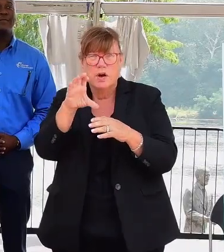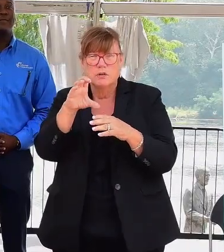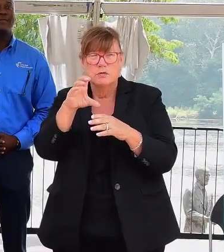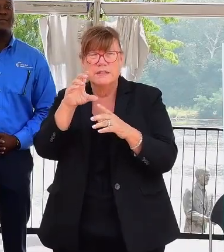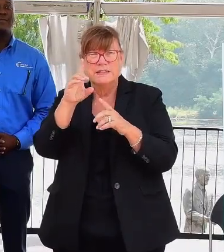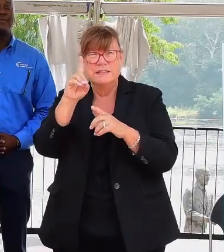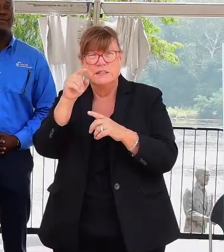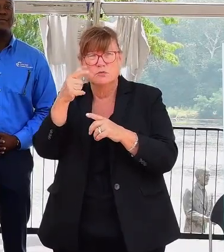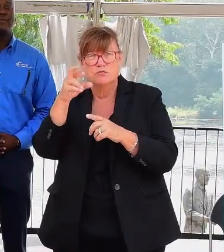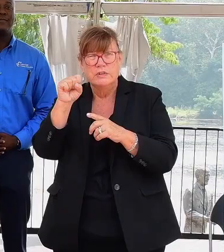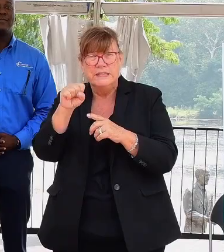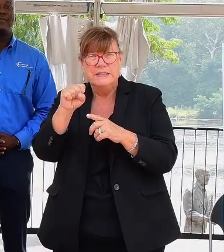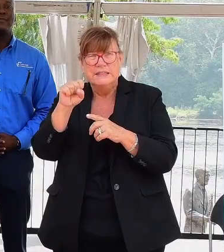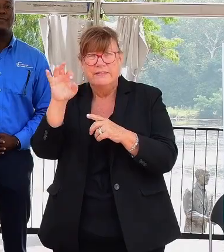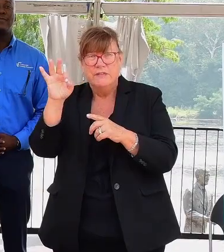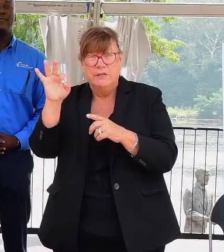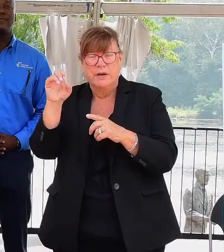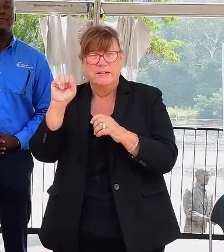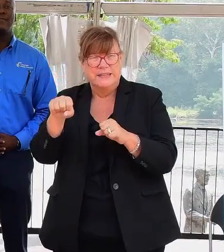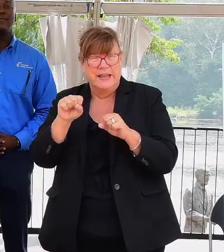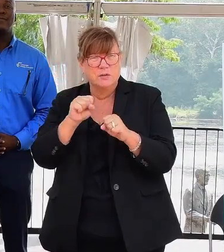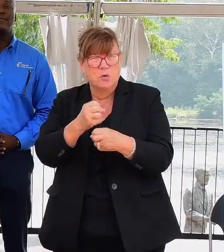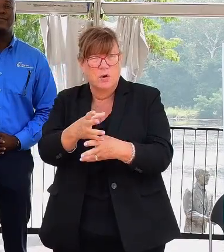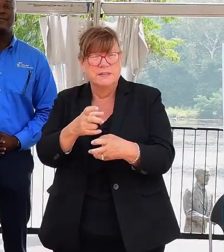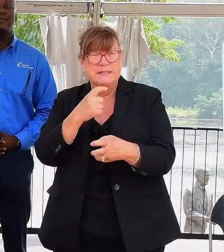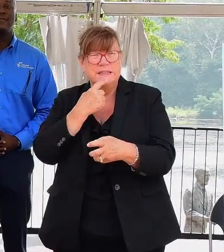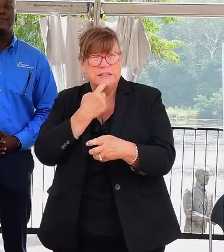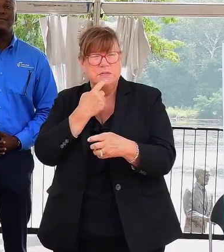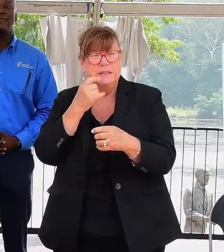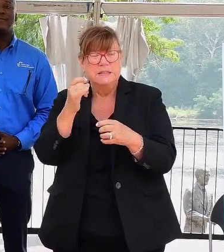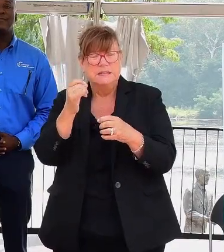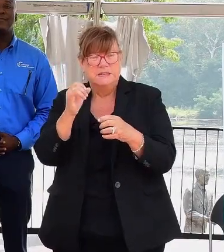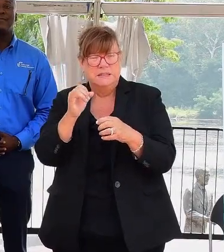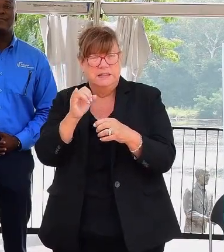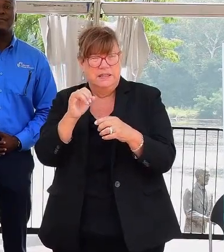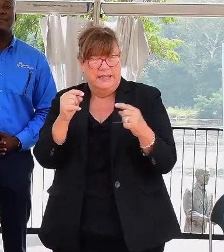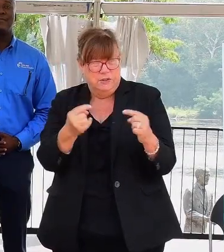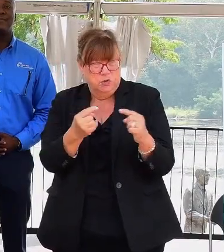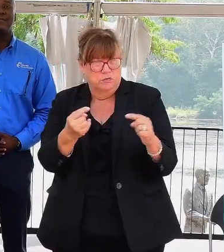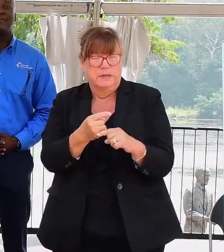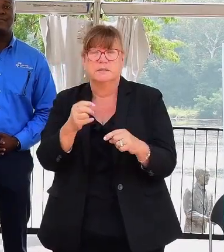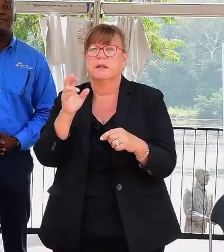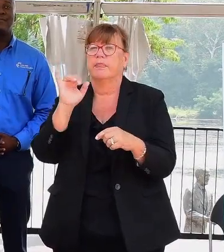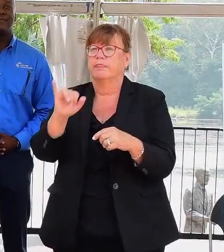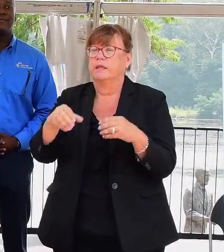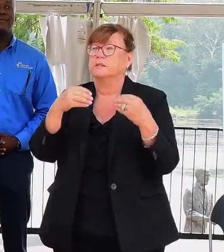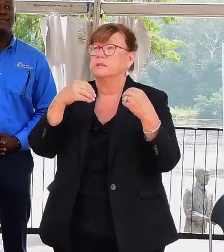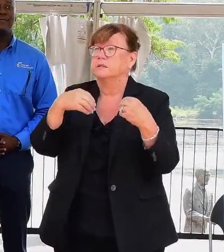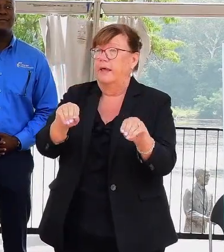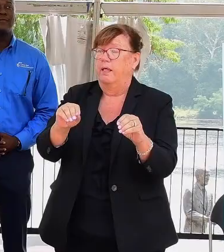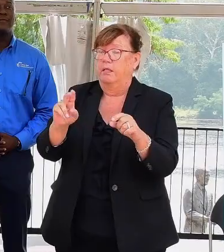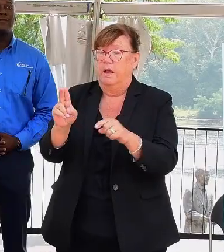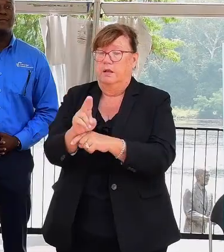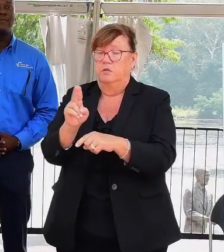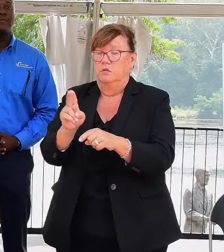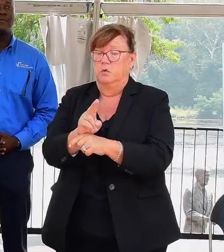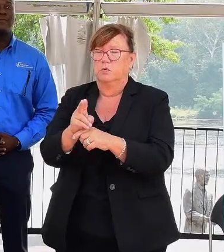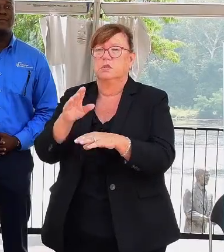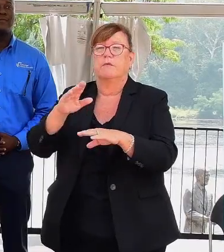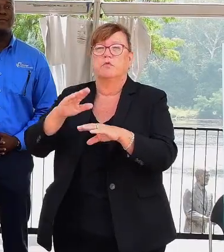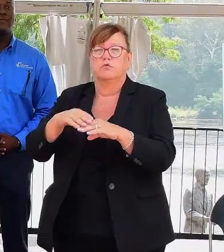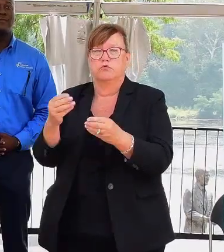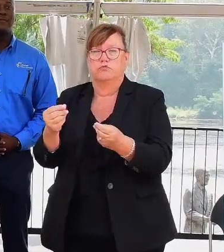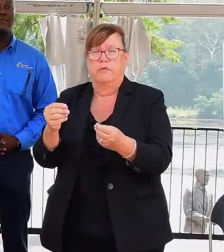and cause serious injuries. In Howard County, the sale, possession, and residential use of ground-based sparklers are